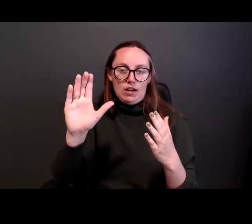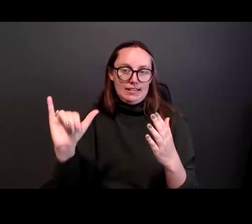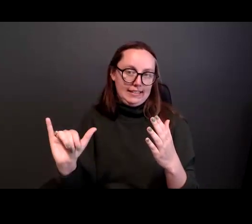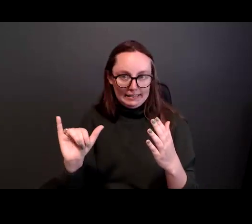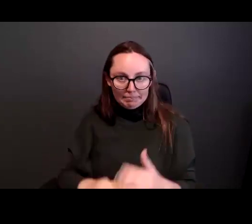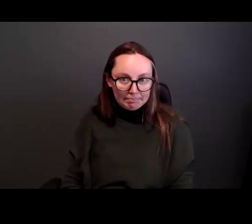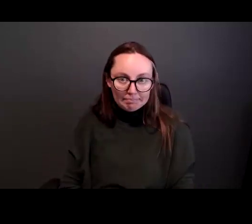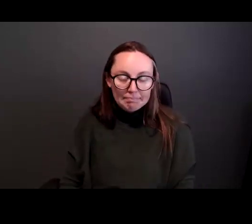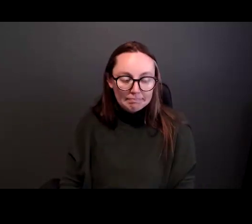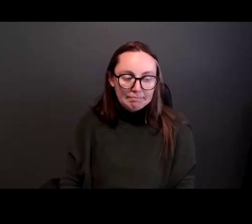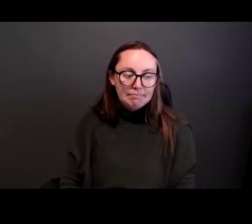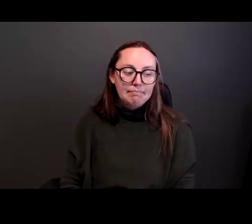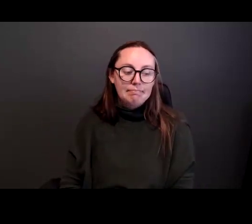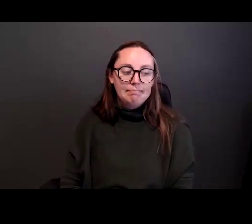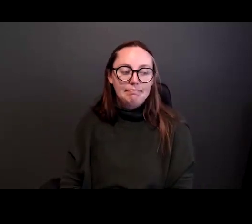reshare.